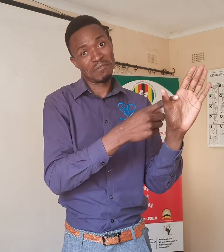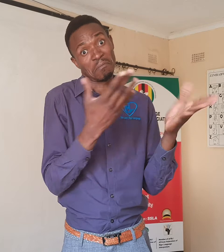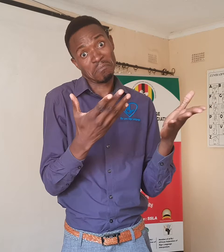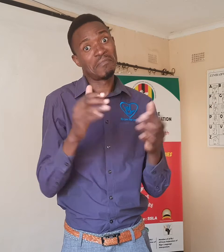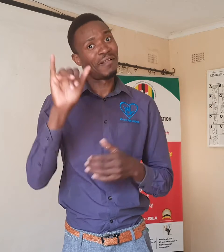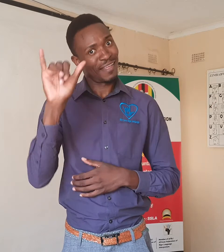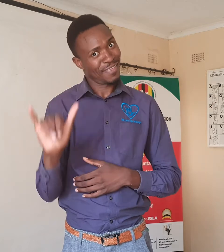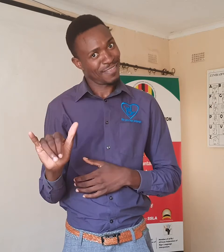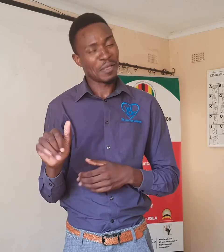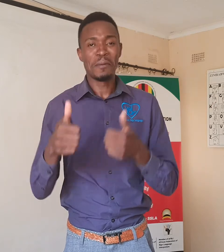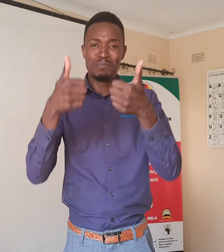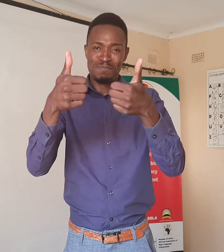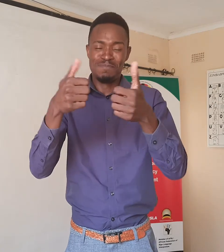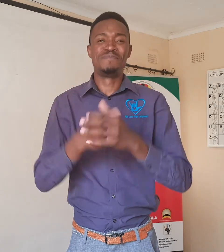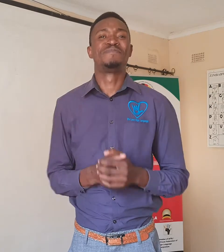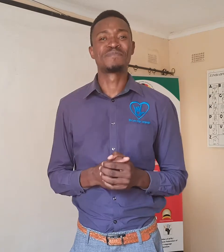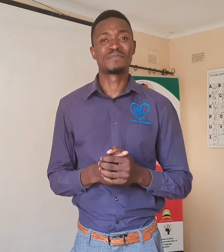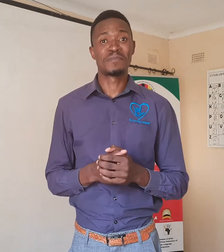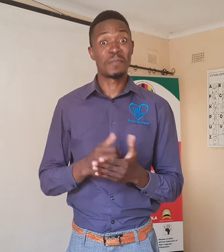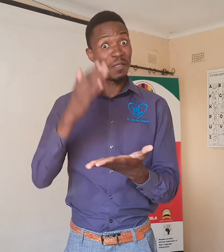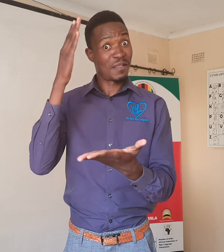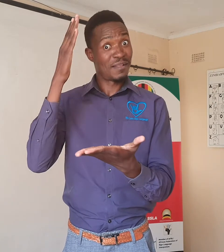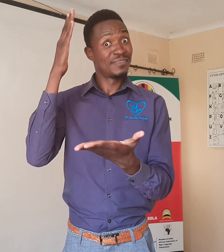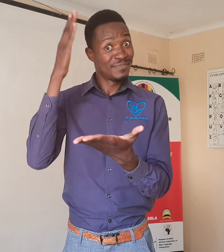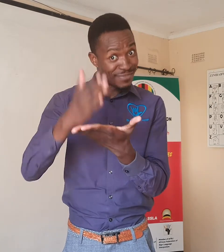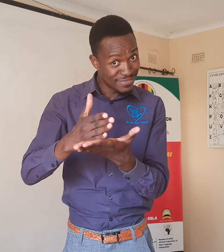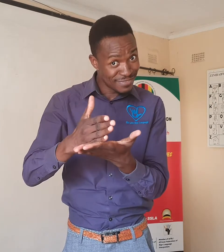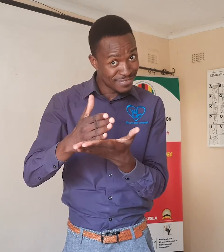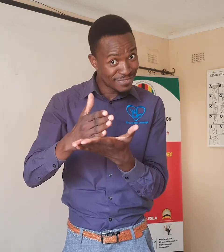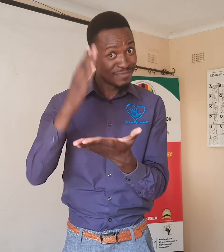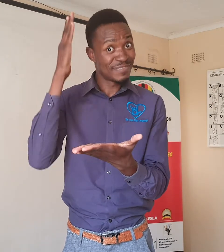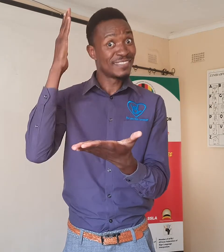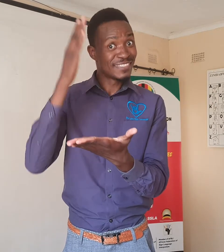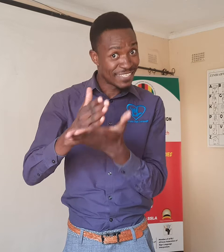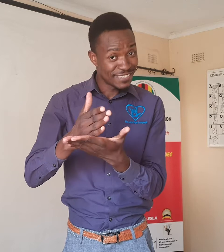That's a sign for year, two signs. We're starting.